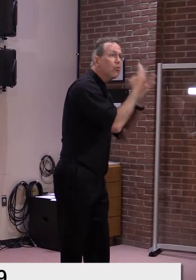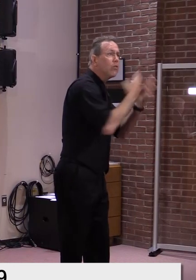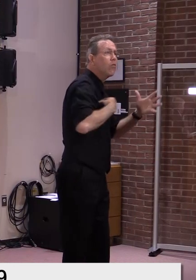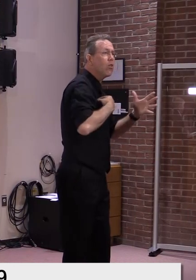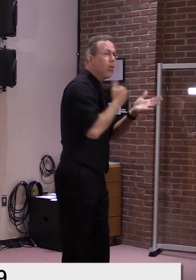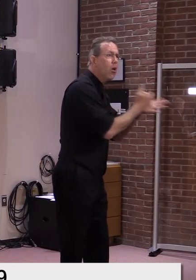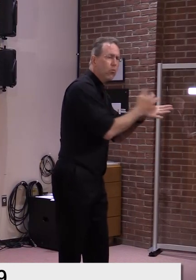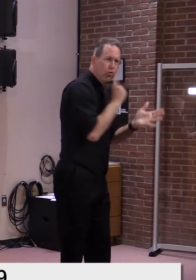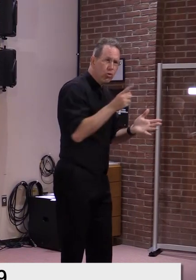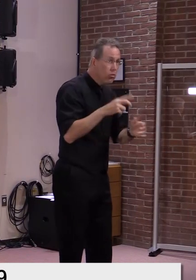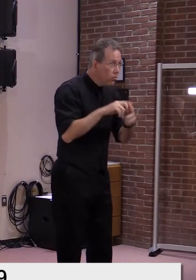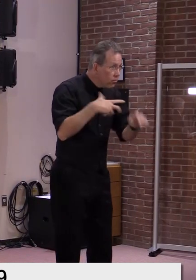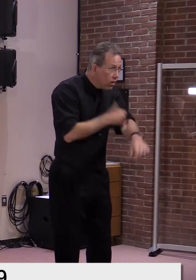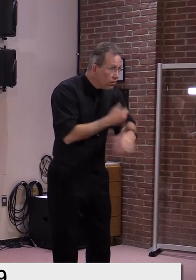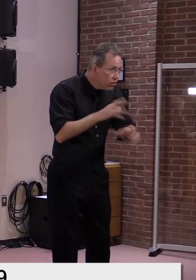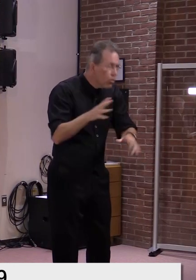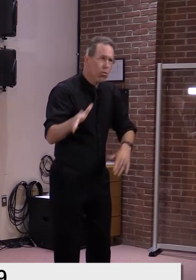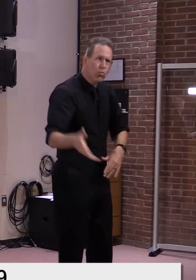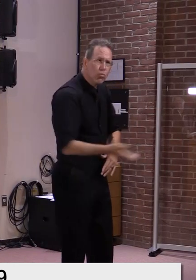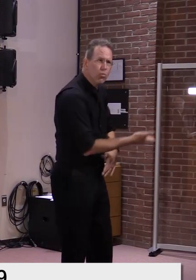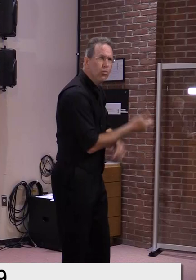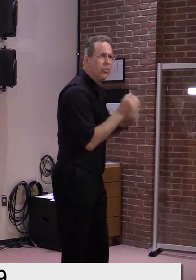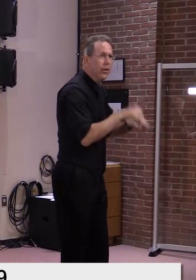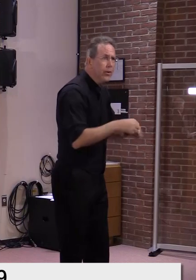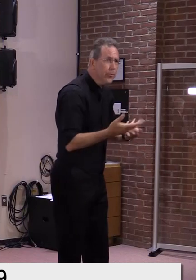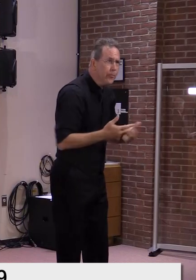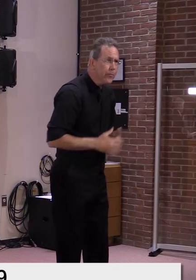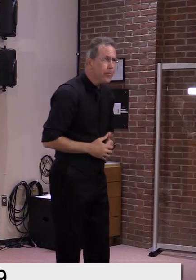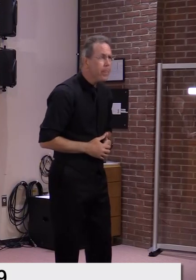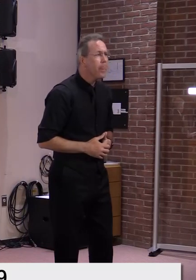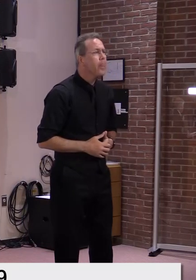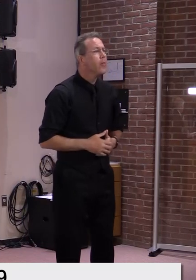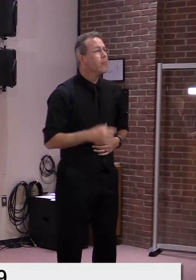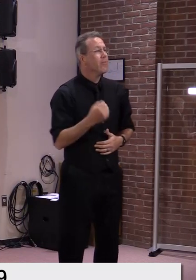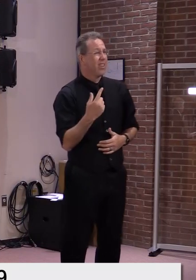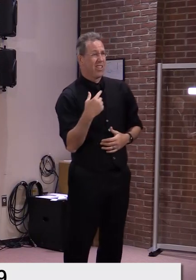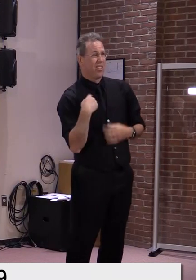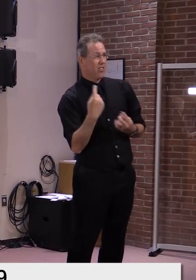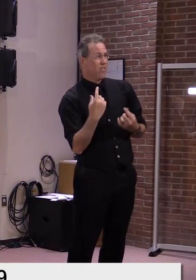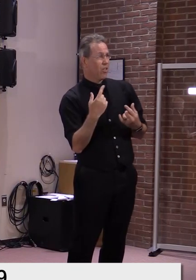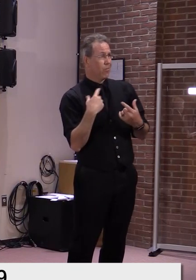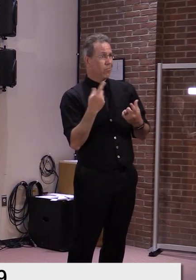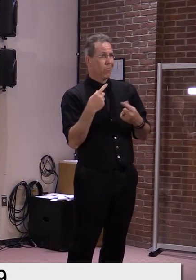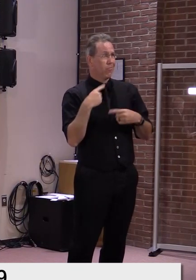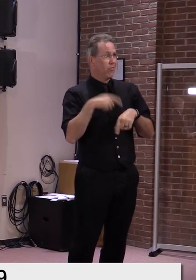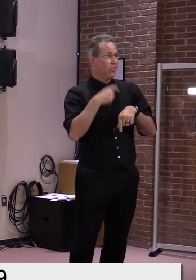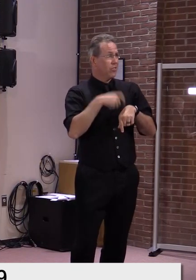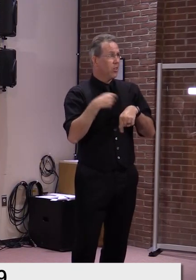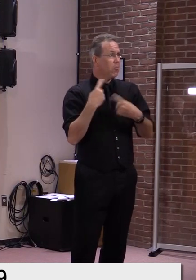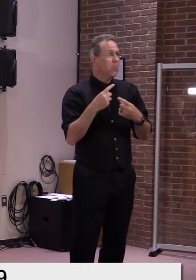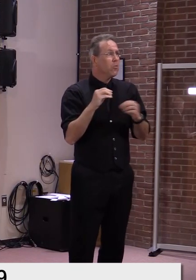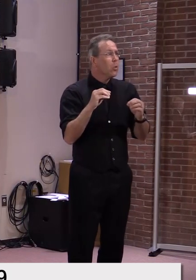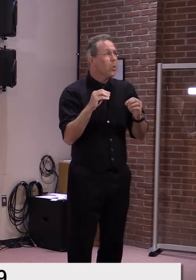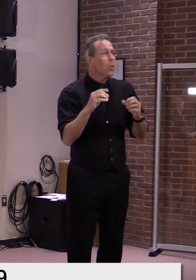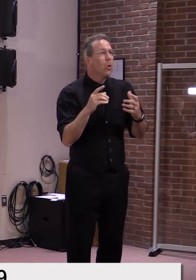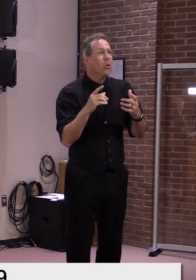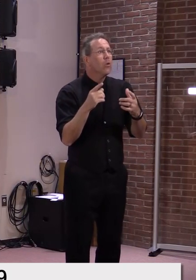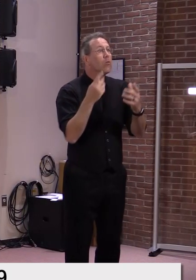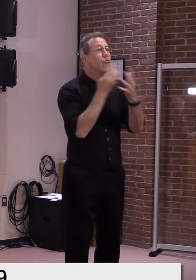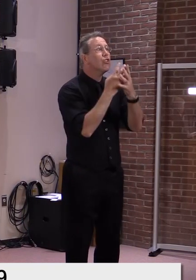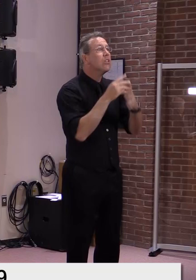a facility that's in, well, the first time in a long time, we don't have a facility that's in total lockdown. We